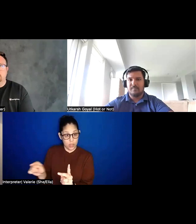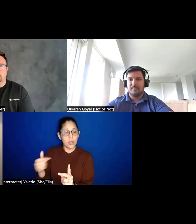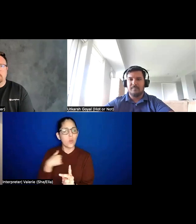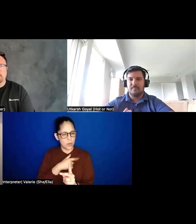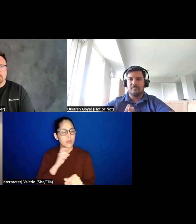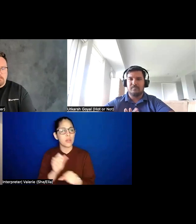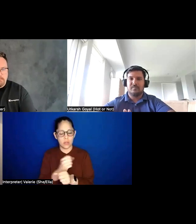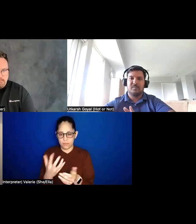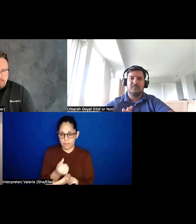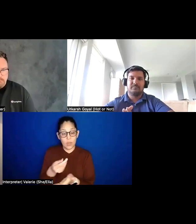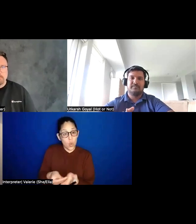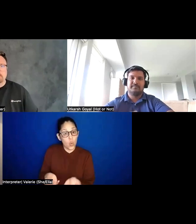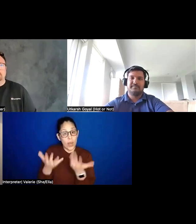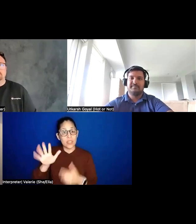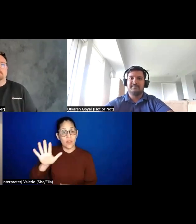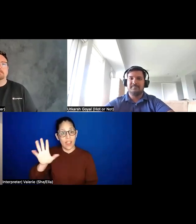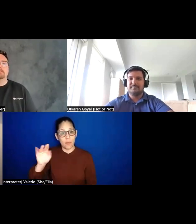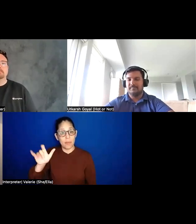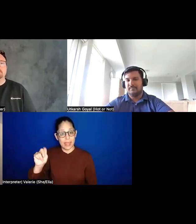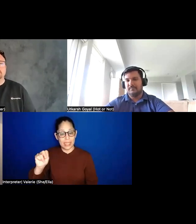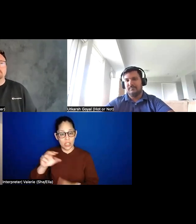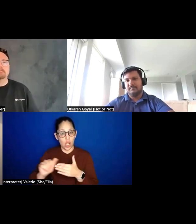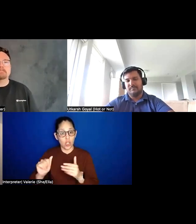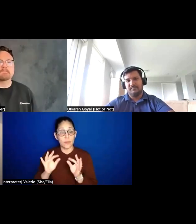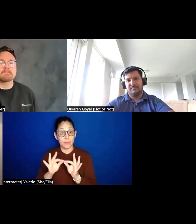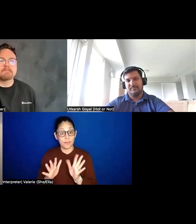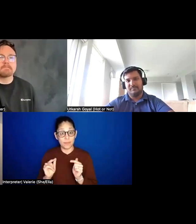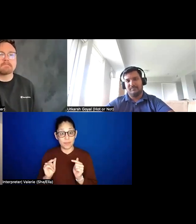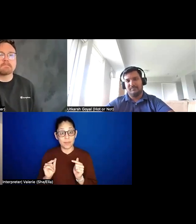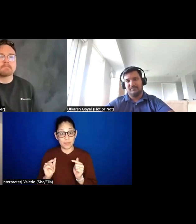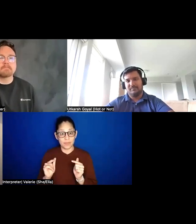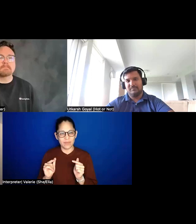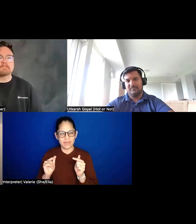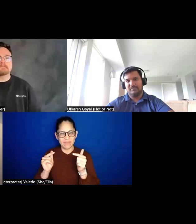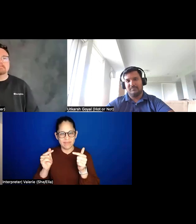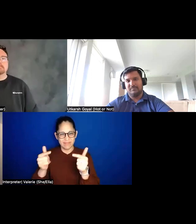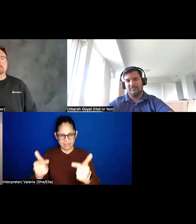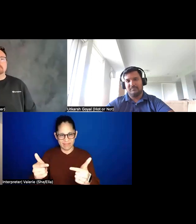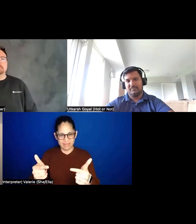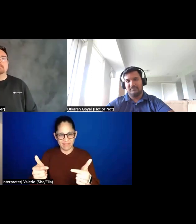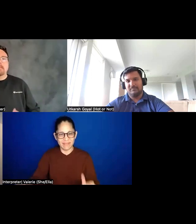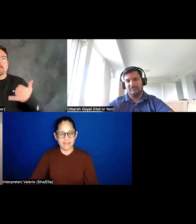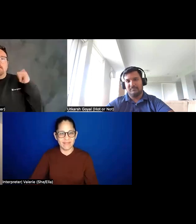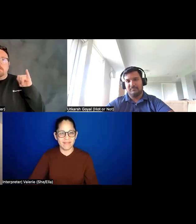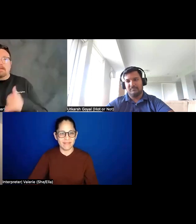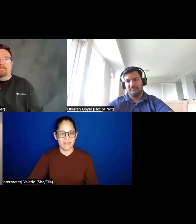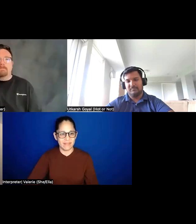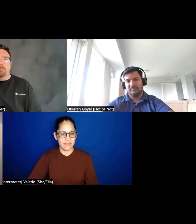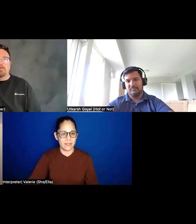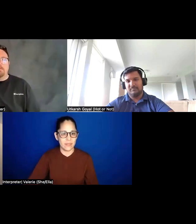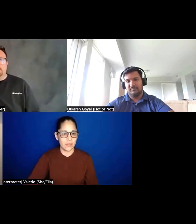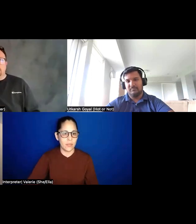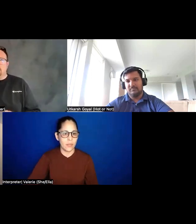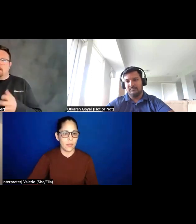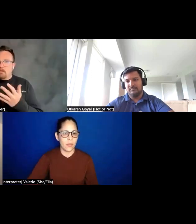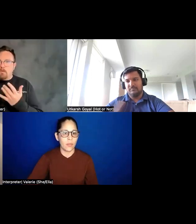that $5 million. And so there is still 52% actually held back, which can be used for